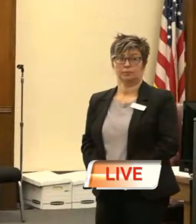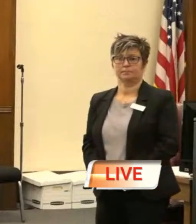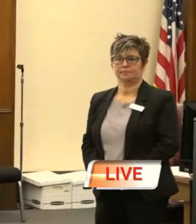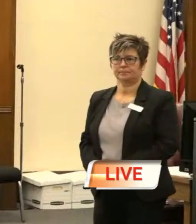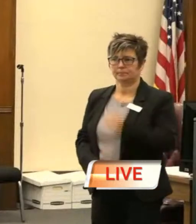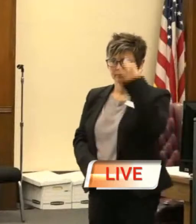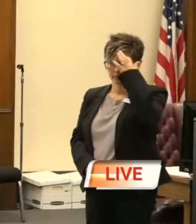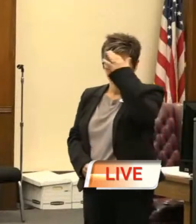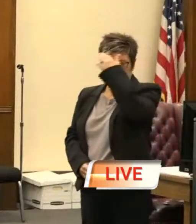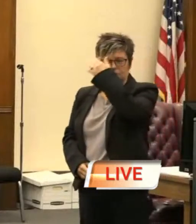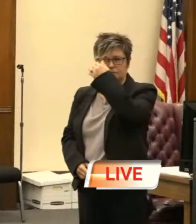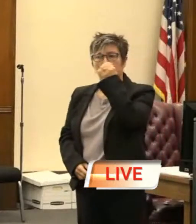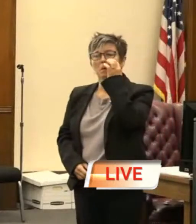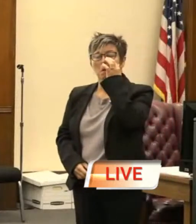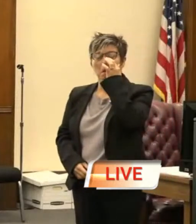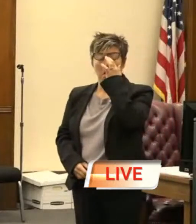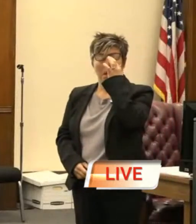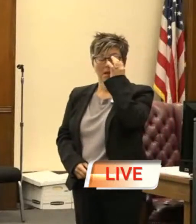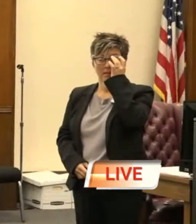Okay.